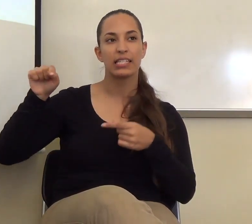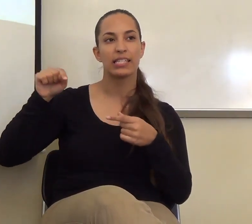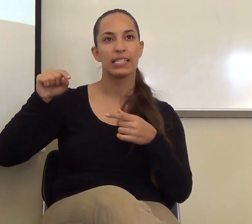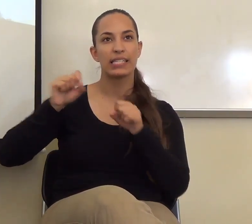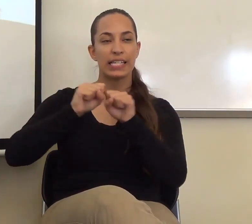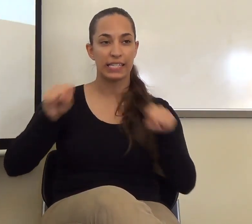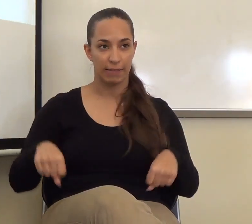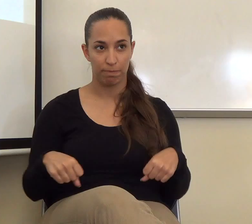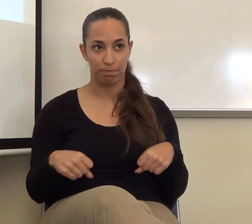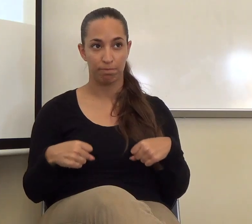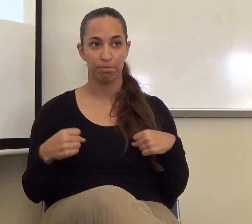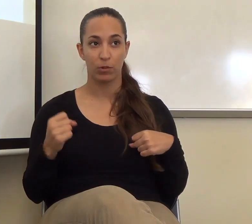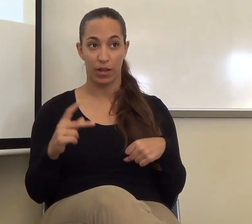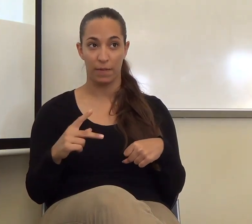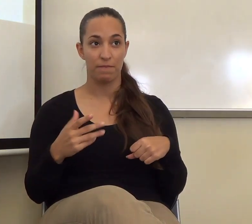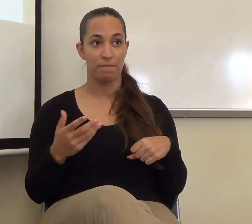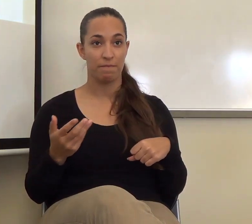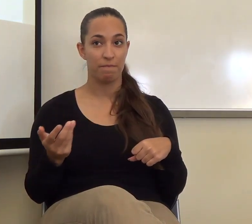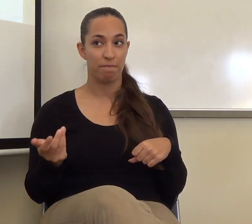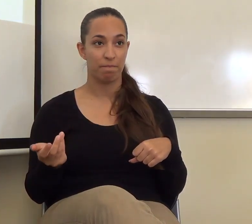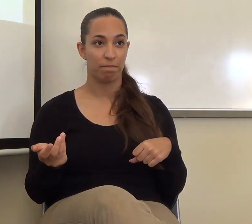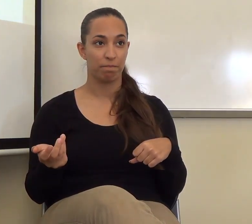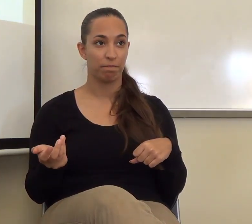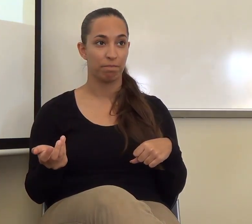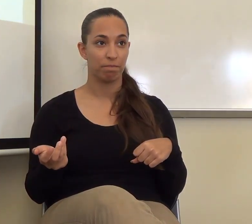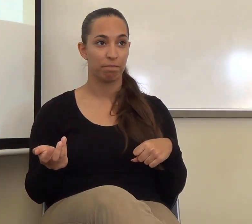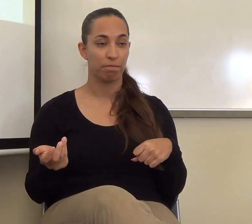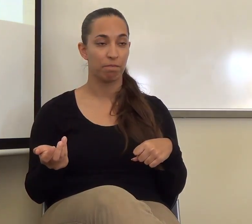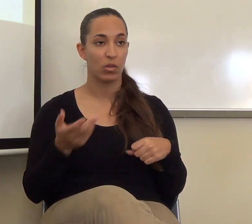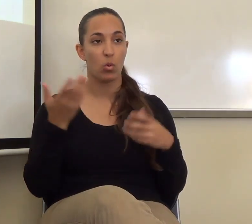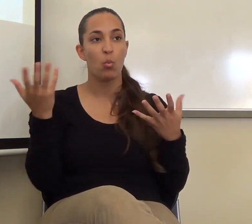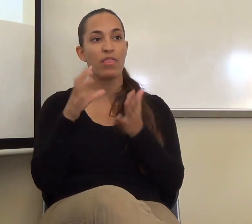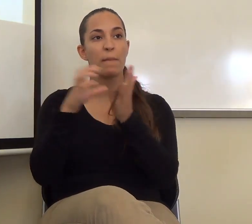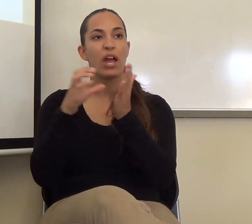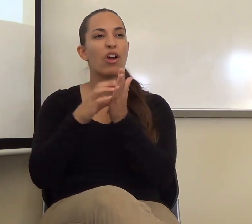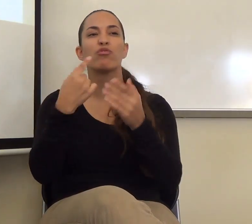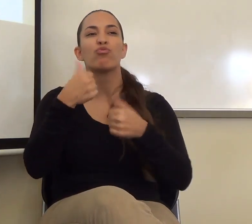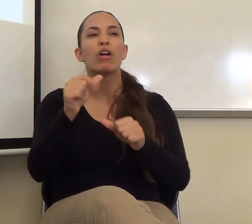system, okay? What is the paragraph trying to tell me, Sandra?